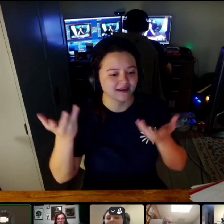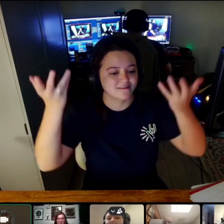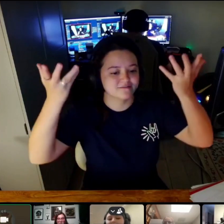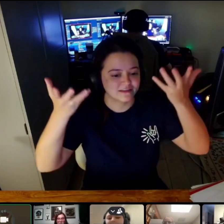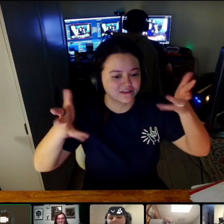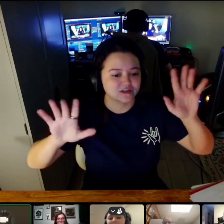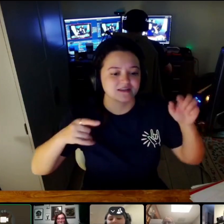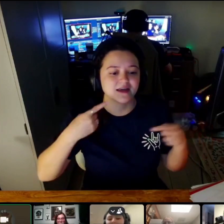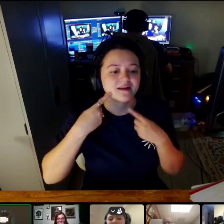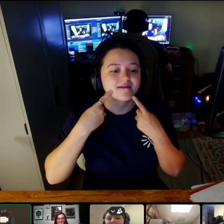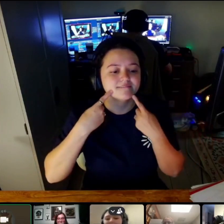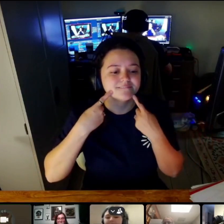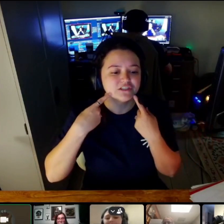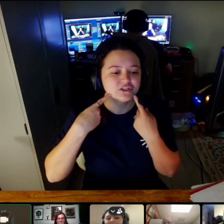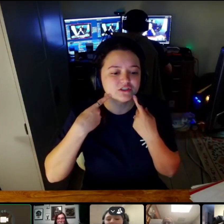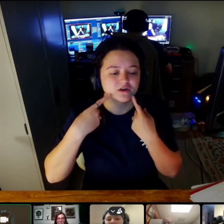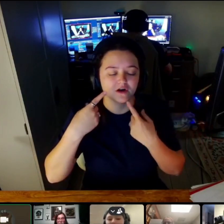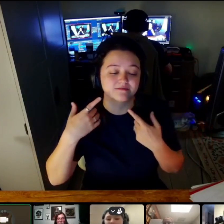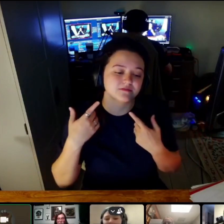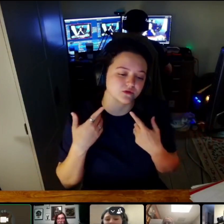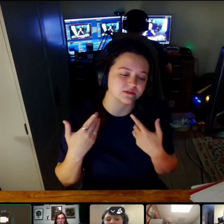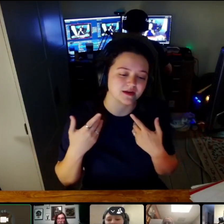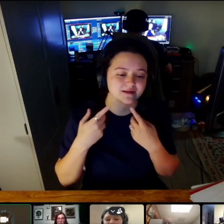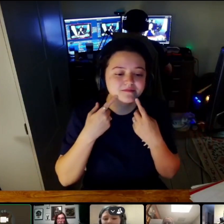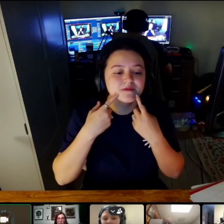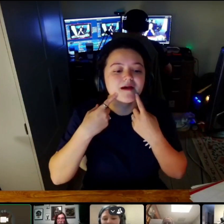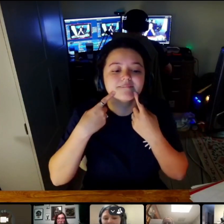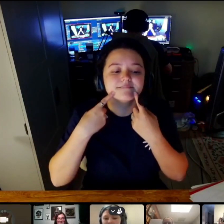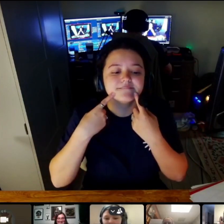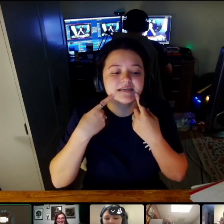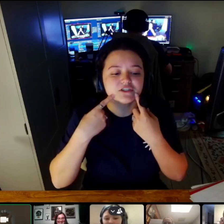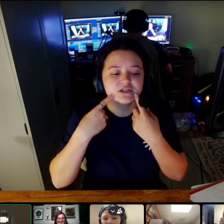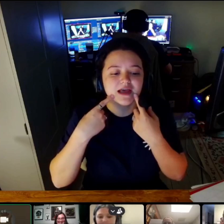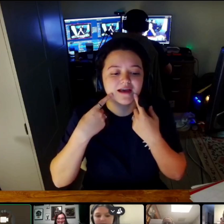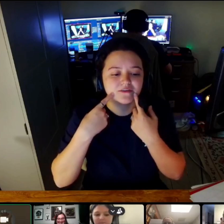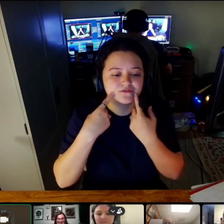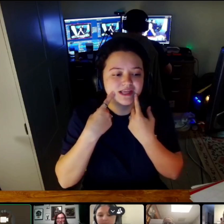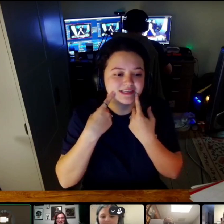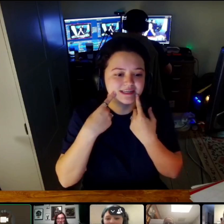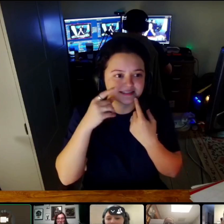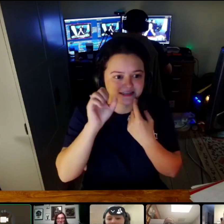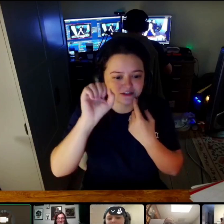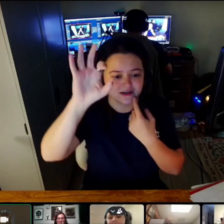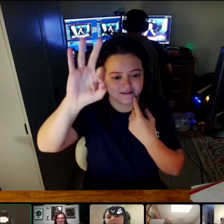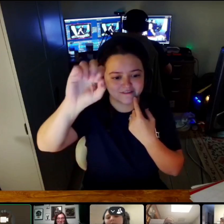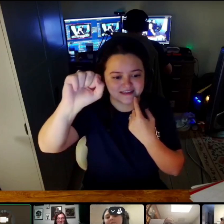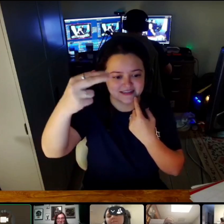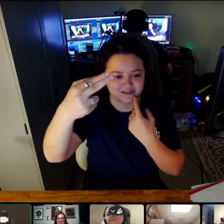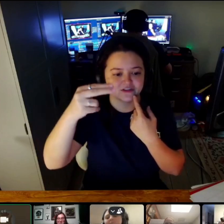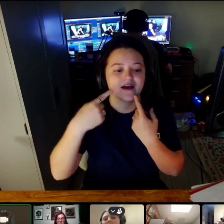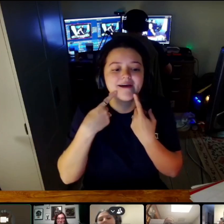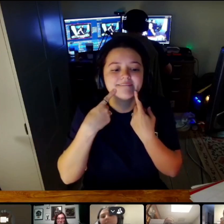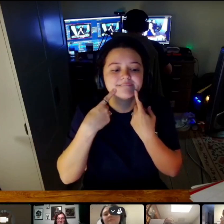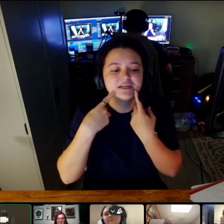sign finished, I sign fish, or I don't sign. I fish. F-A-S-H. F-S-H.